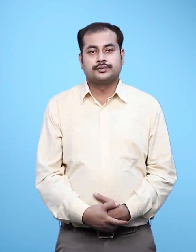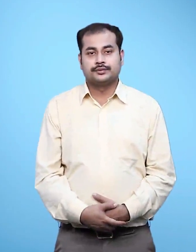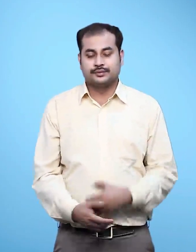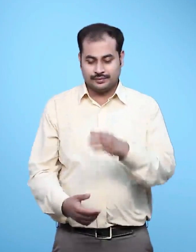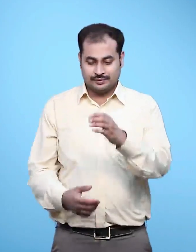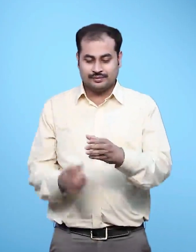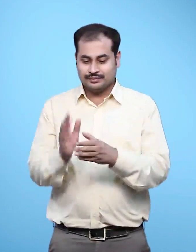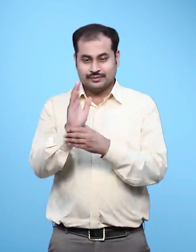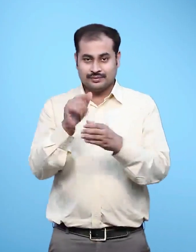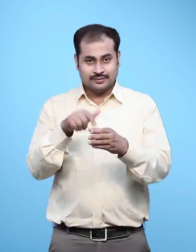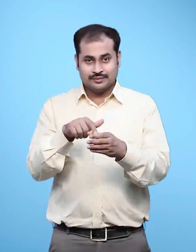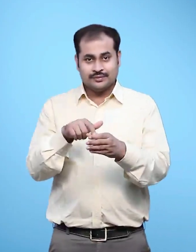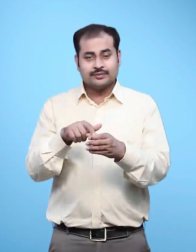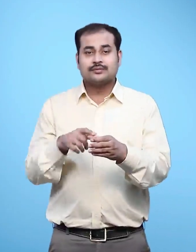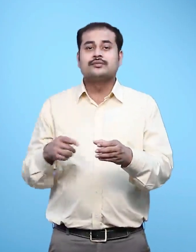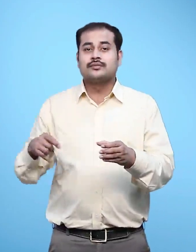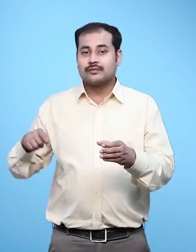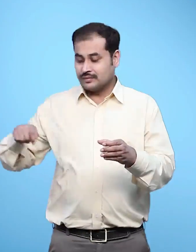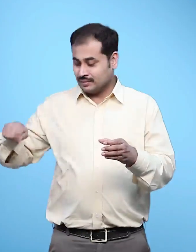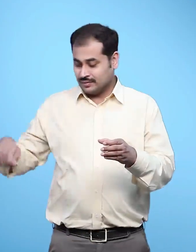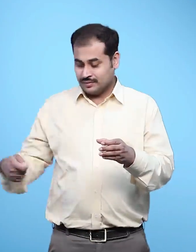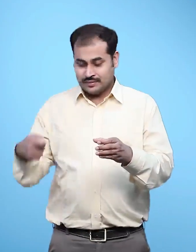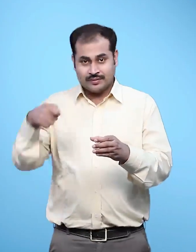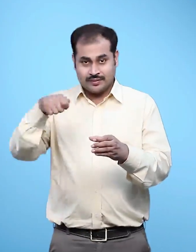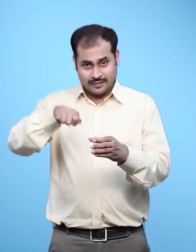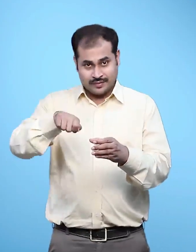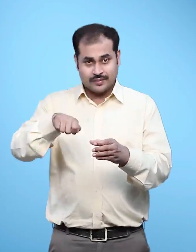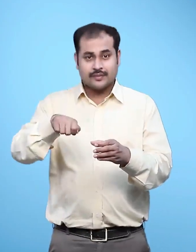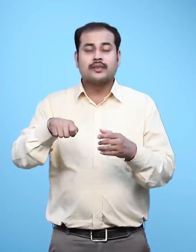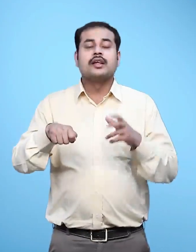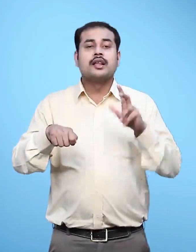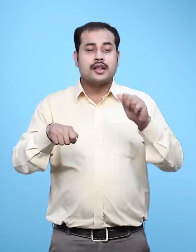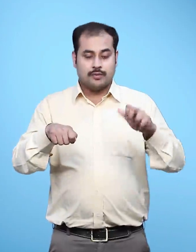Pour one spoon sugar and add pinch of salt in the glass.